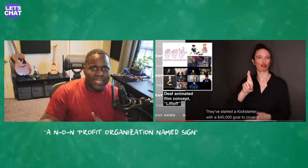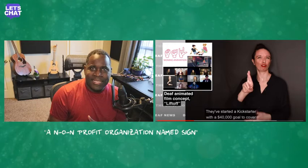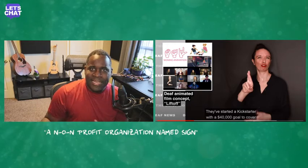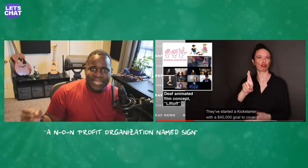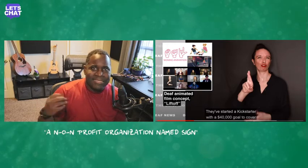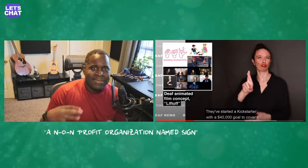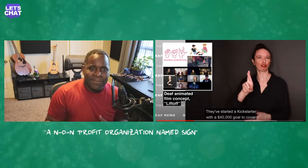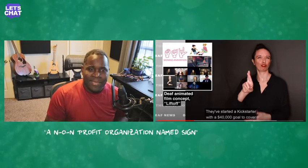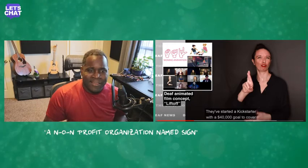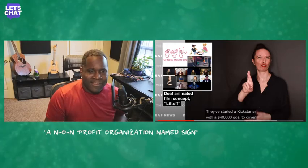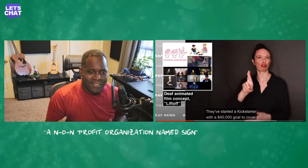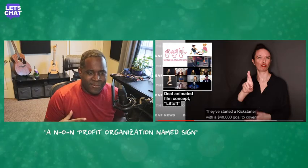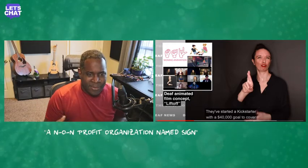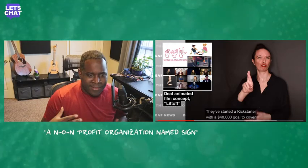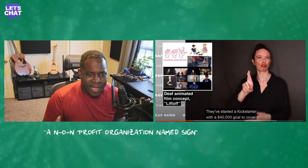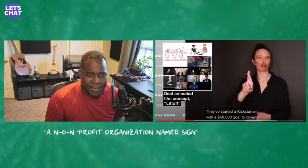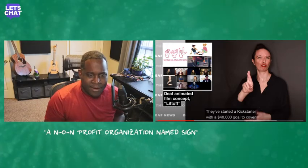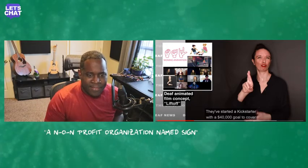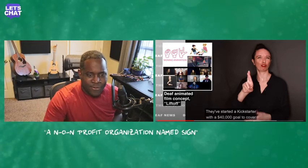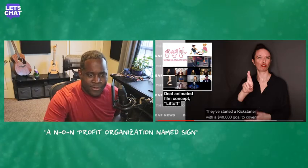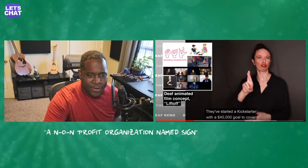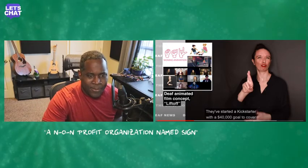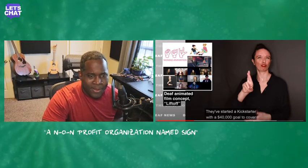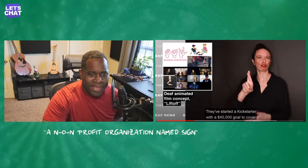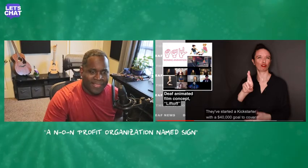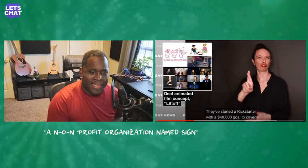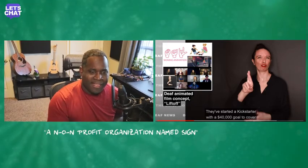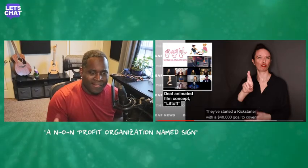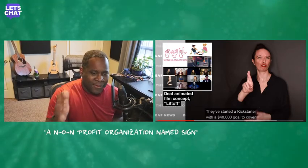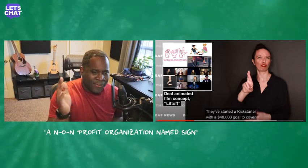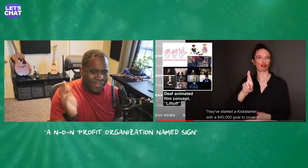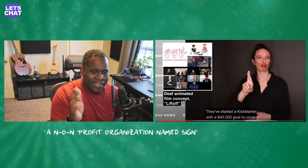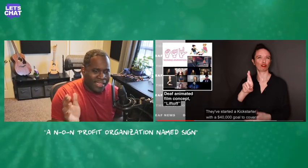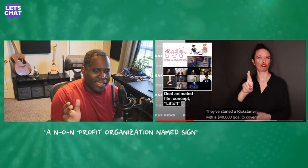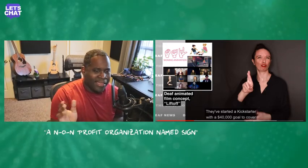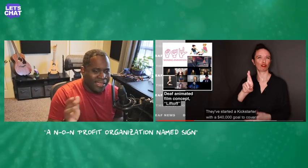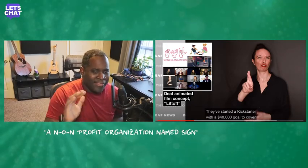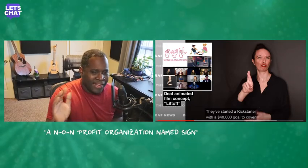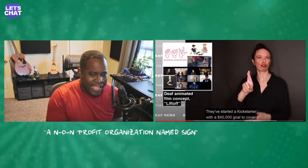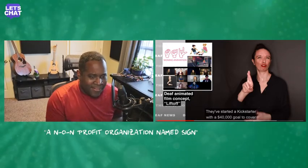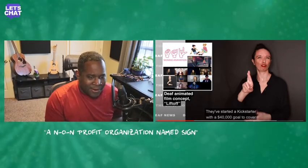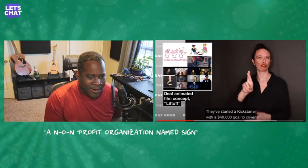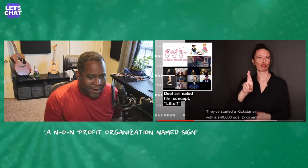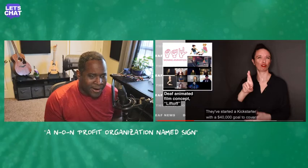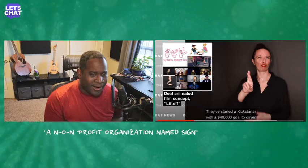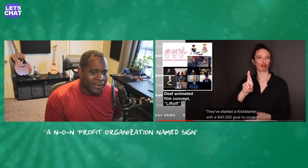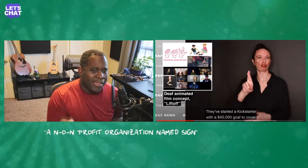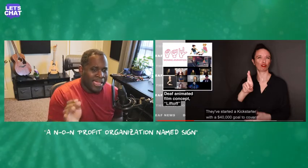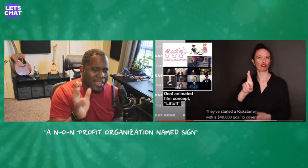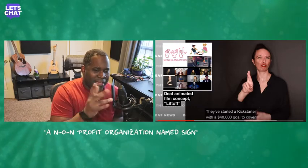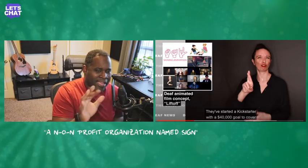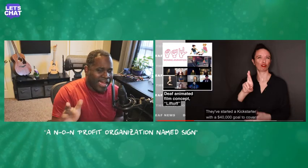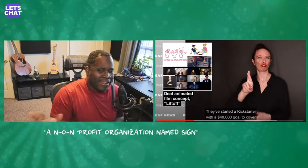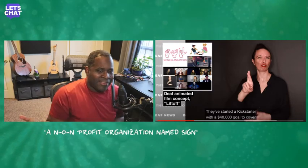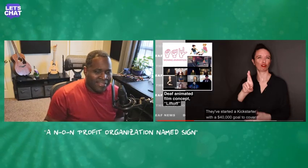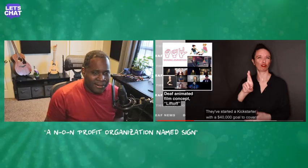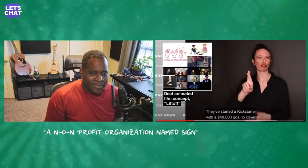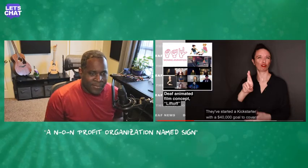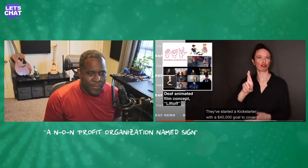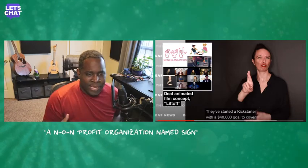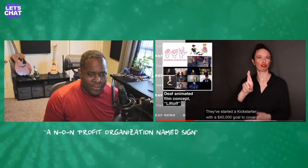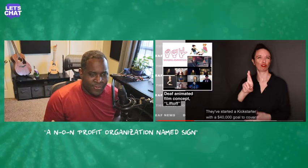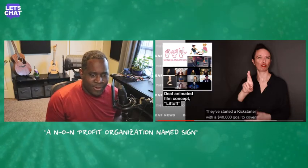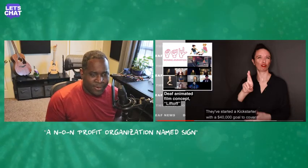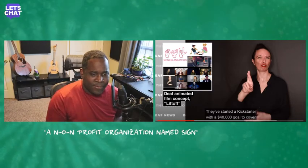just quickly done, because it's common enough that you should know that as long as you see like that it ends in an R and you can kind of see the